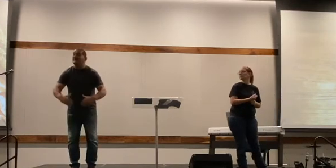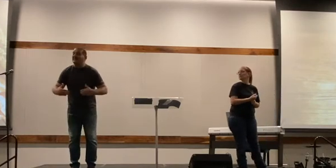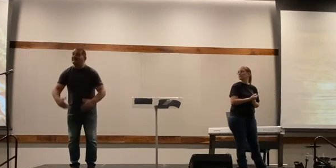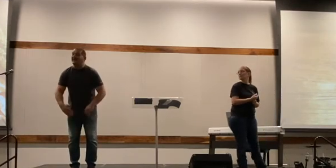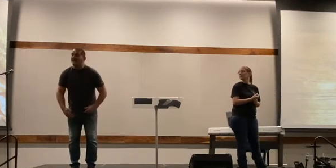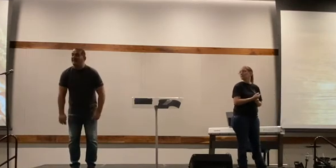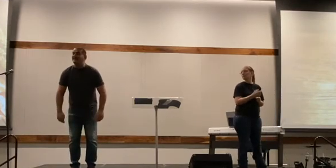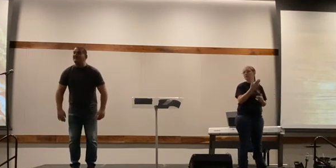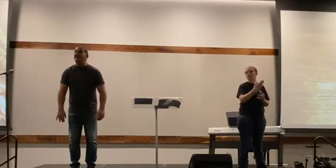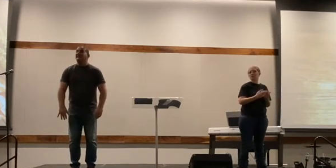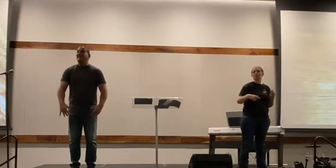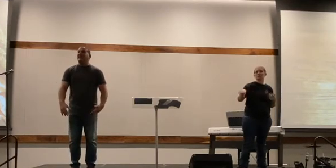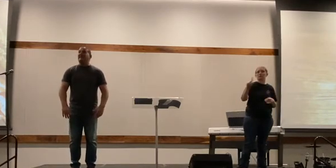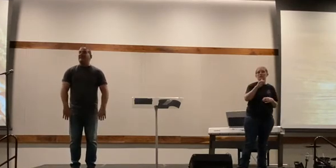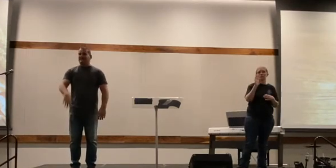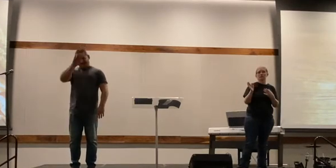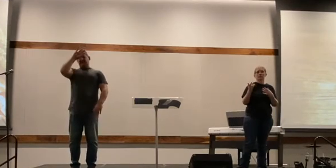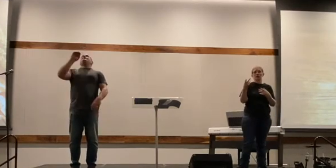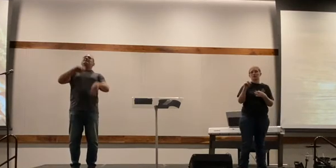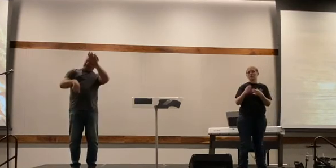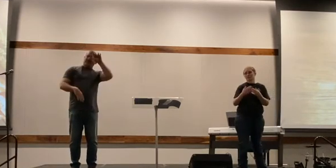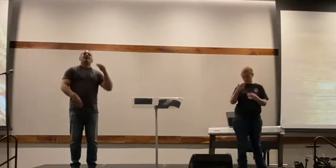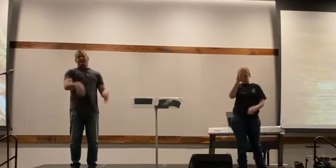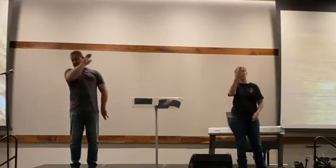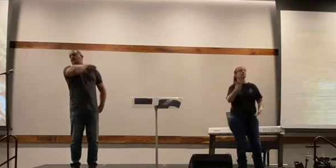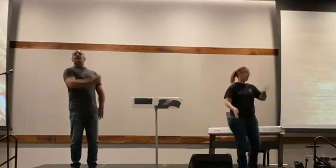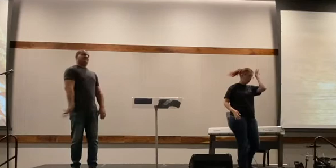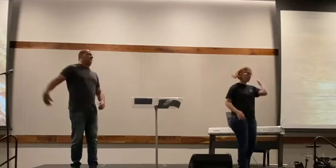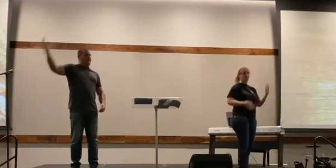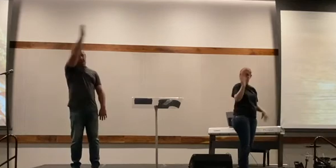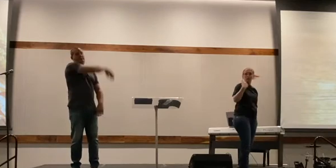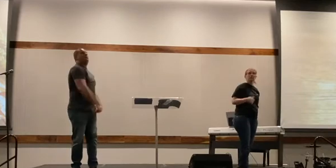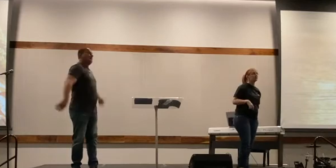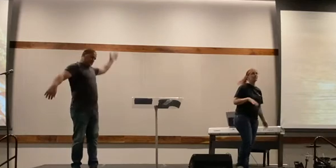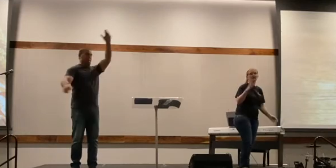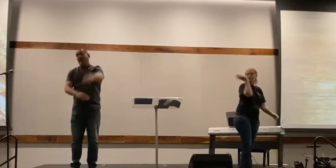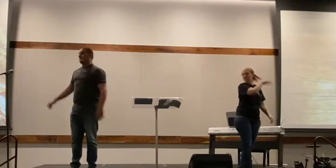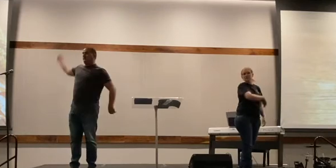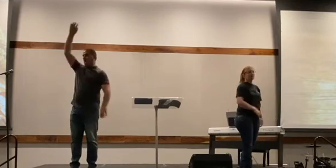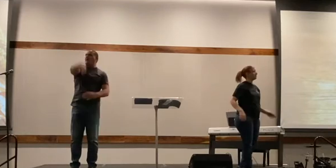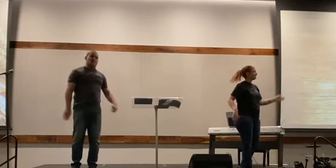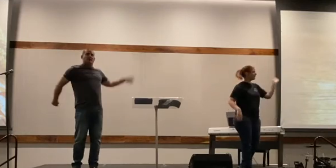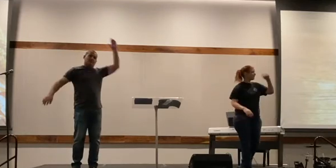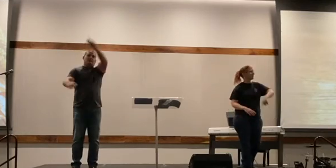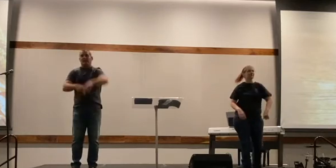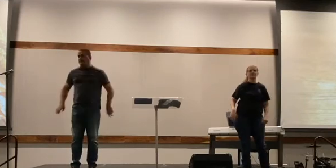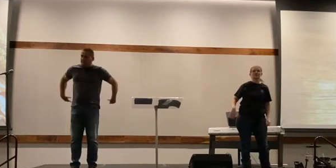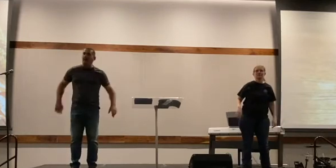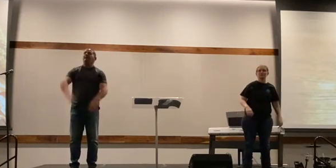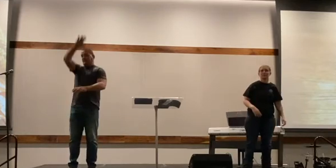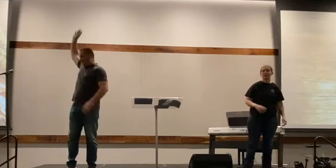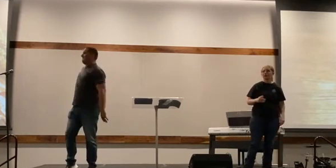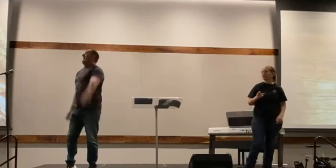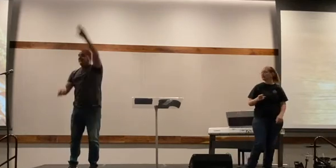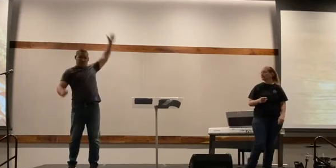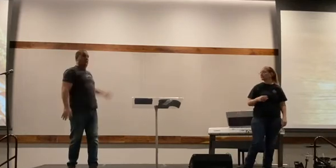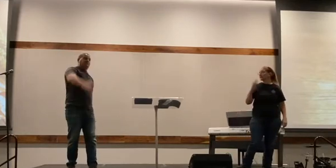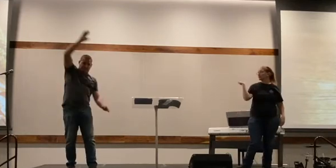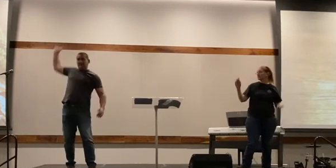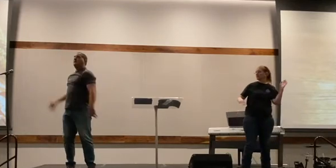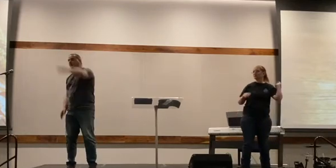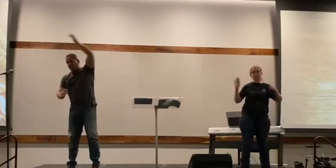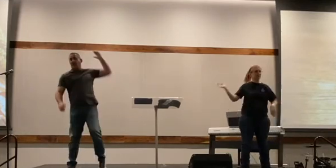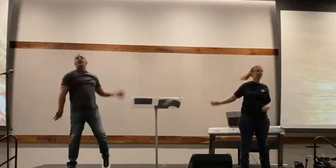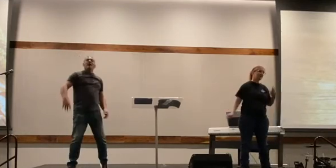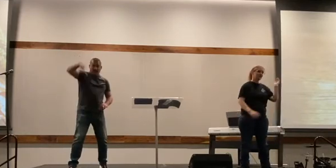And some of us on an even street, the life vest is hitting us in the face and doing all this stuff. And we're splashing around, trying to do all this stuff, trying to backstroke